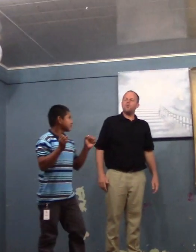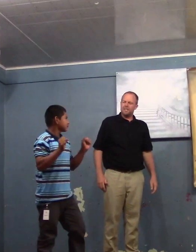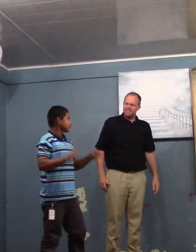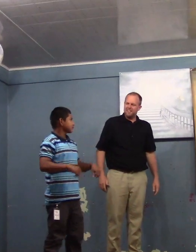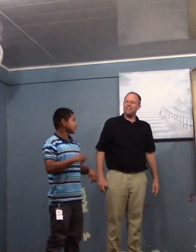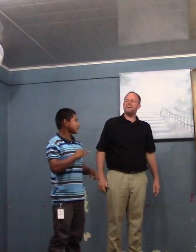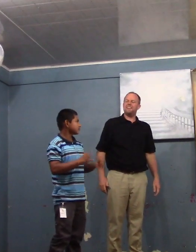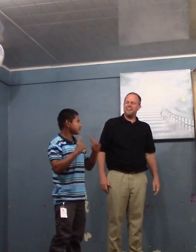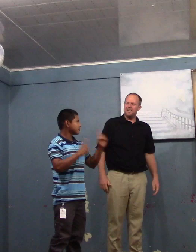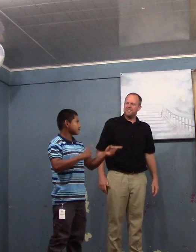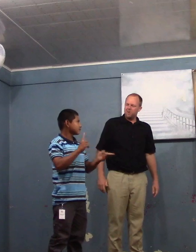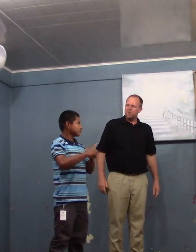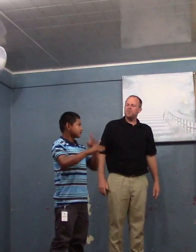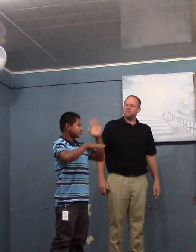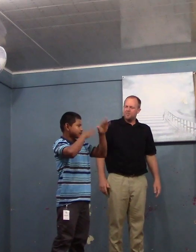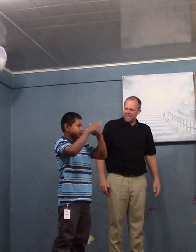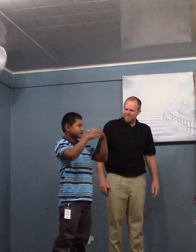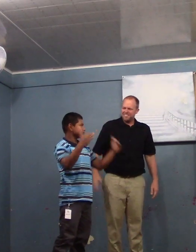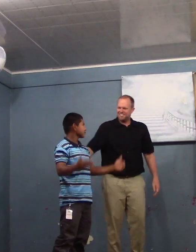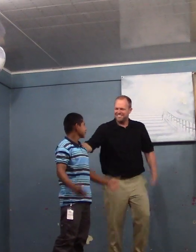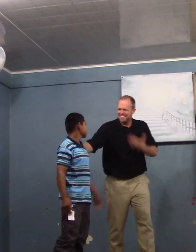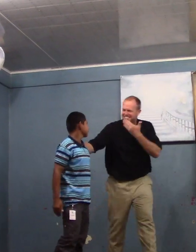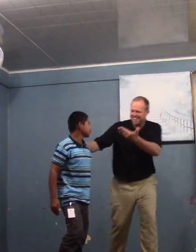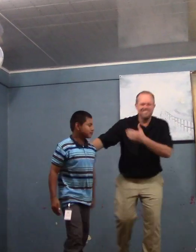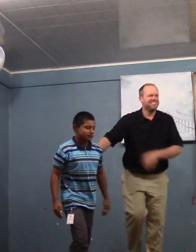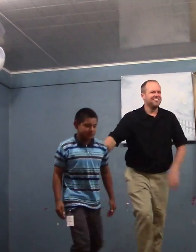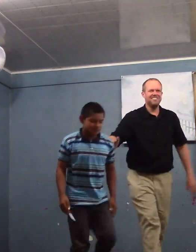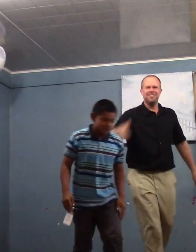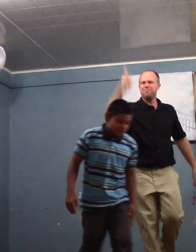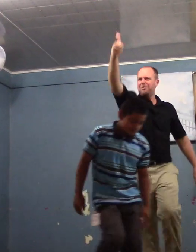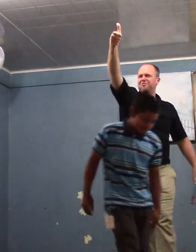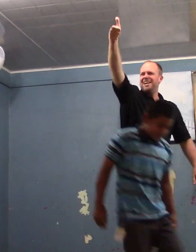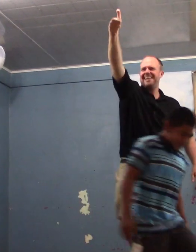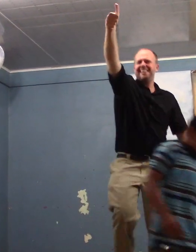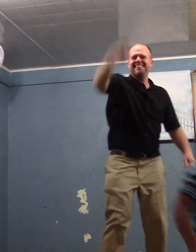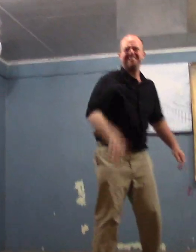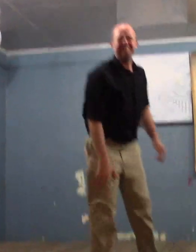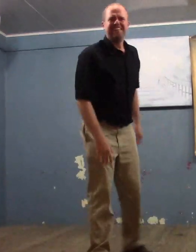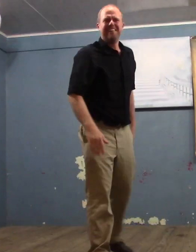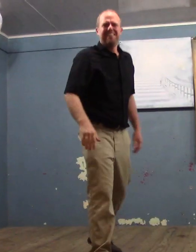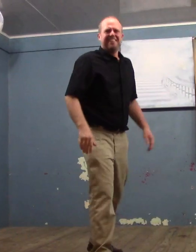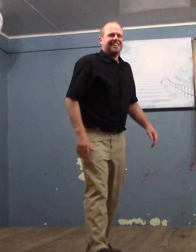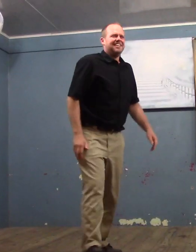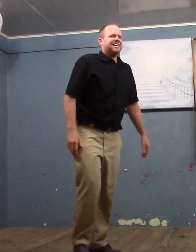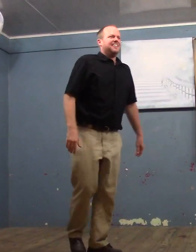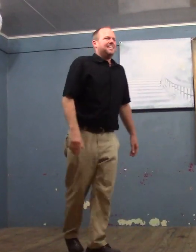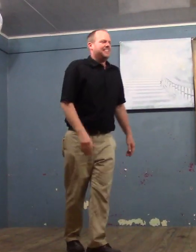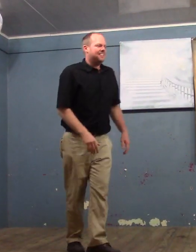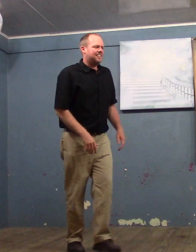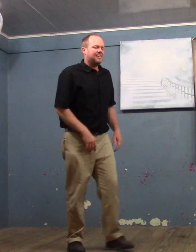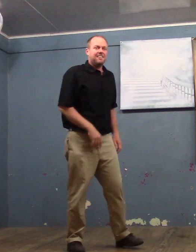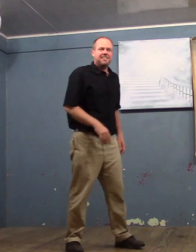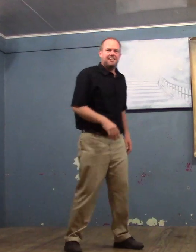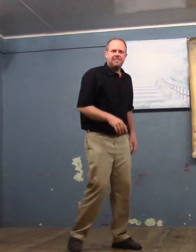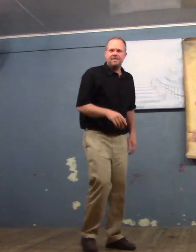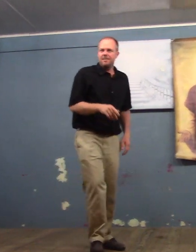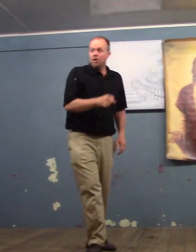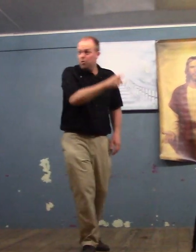How can I get to heaven? Thank you. That was good, thank you.